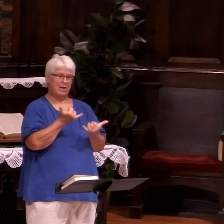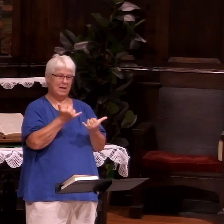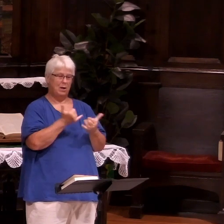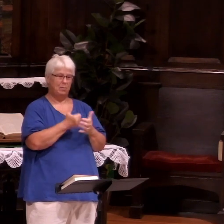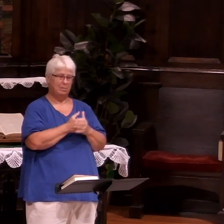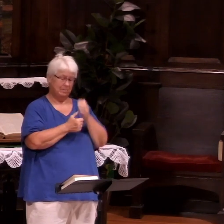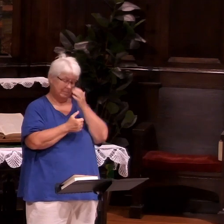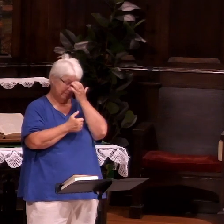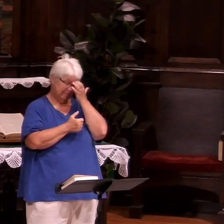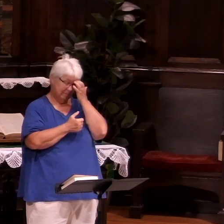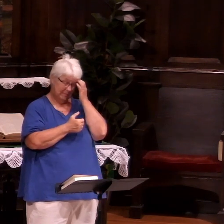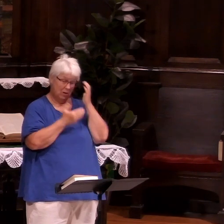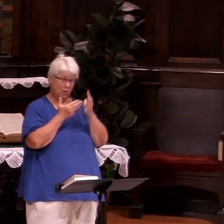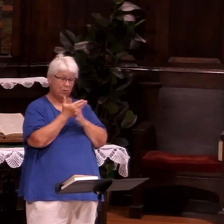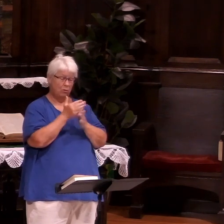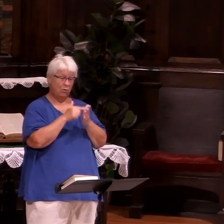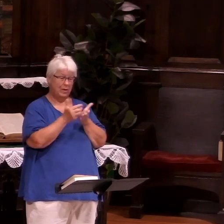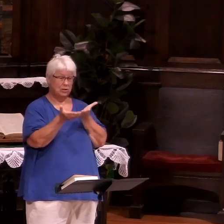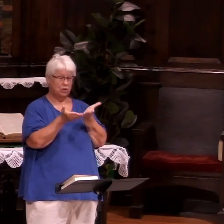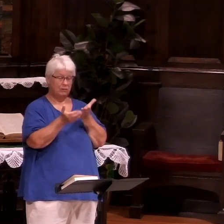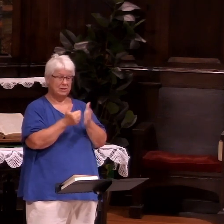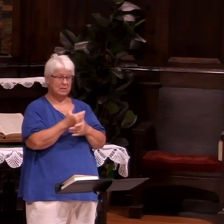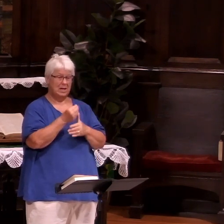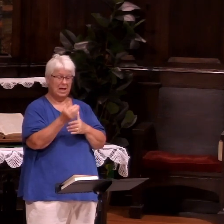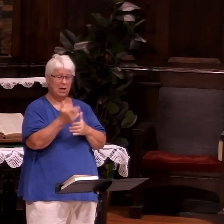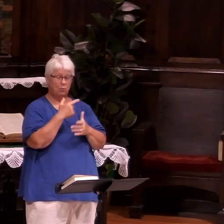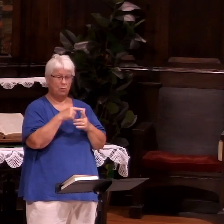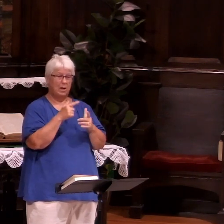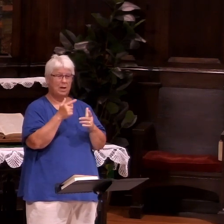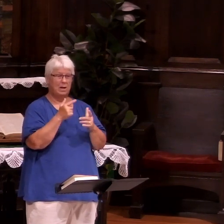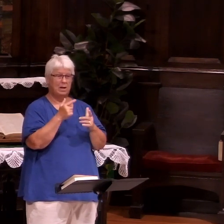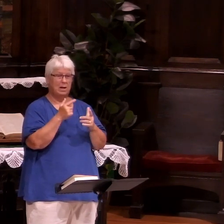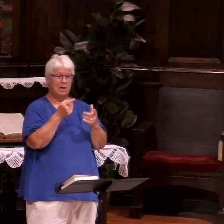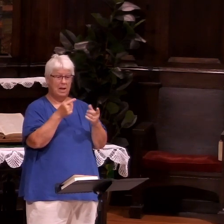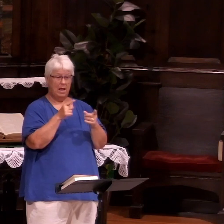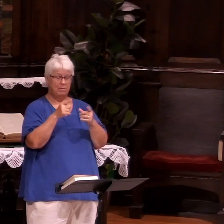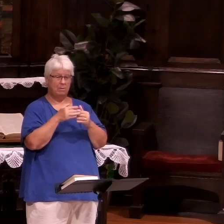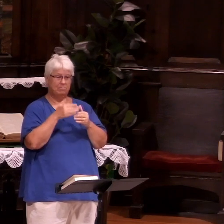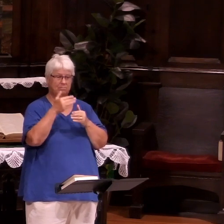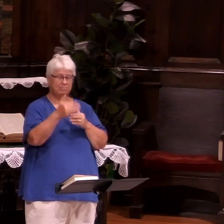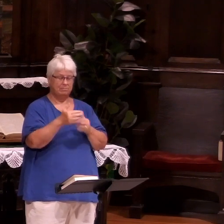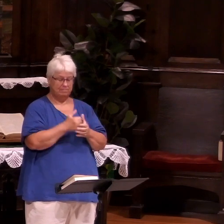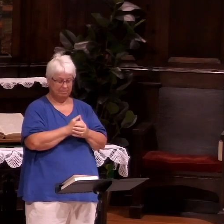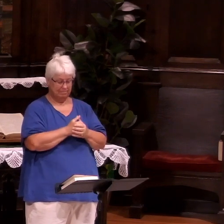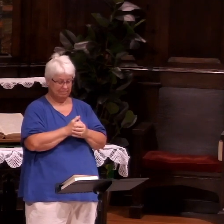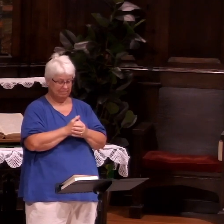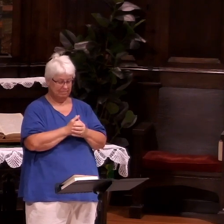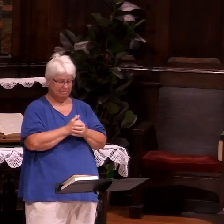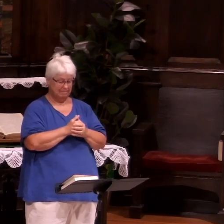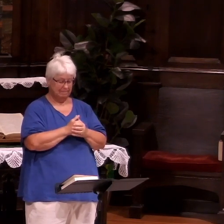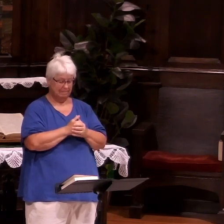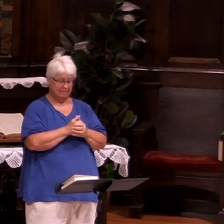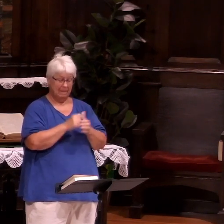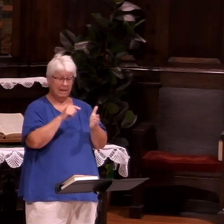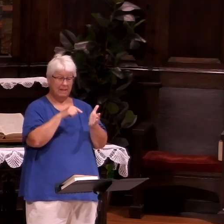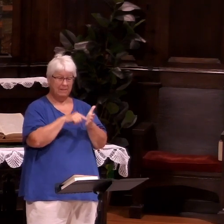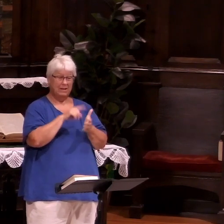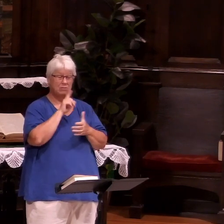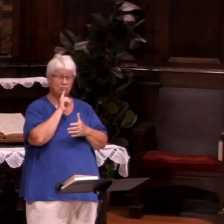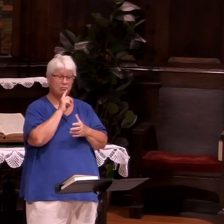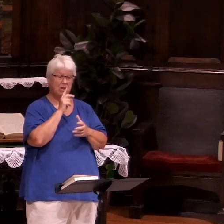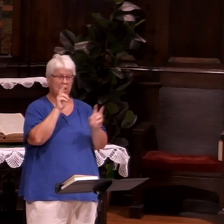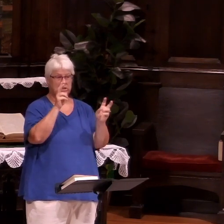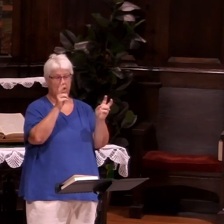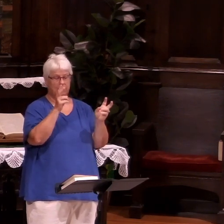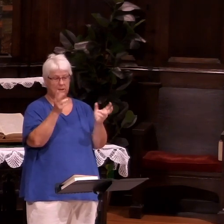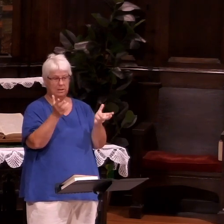now through this service and as we come out on the other side. Friends, this is a